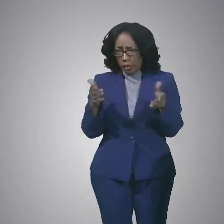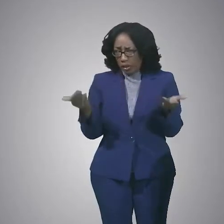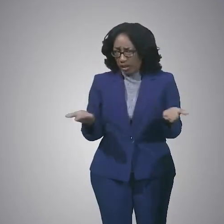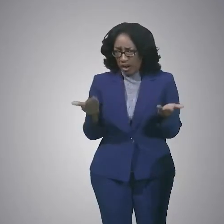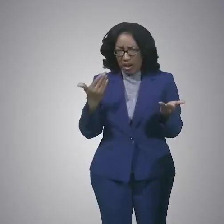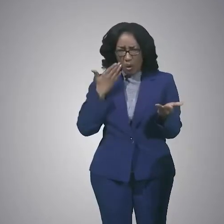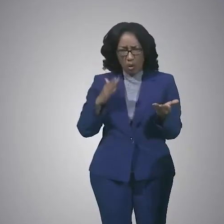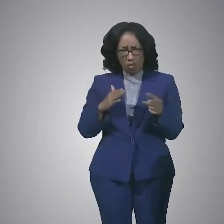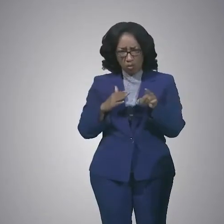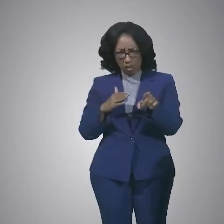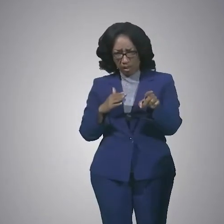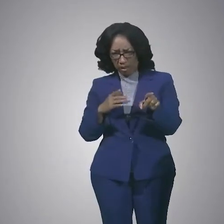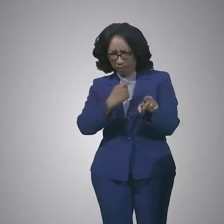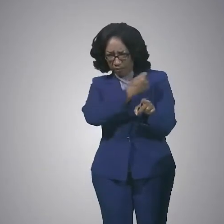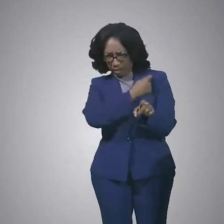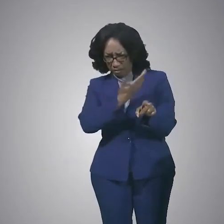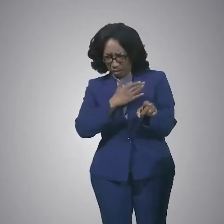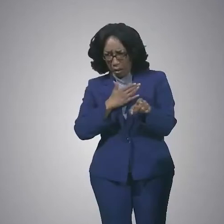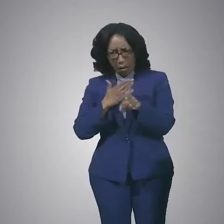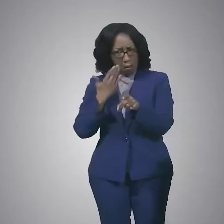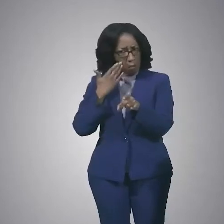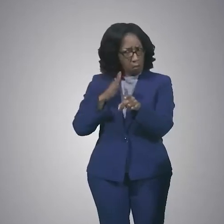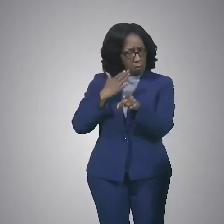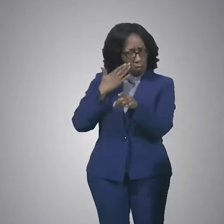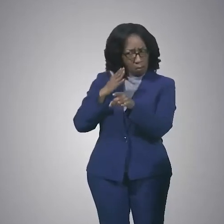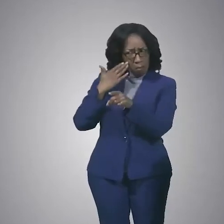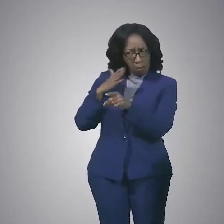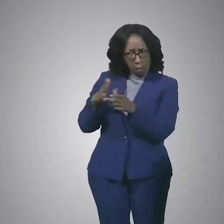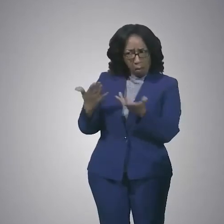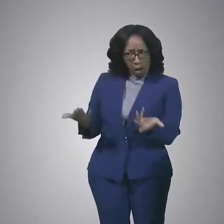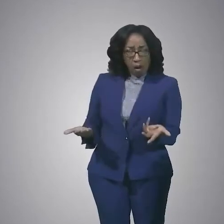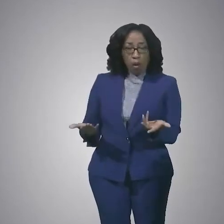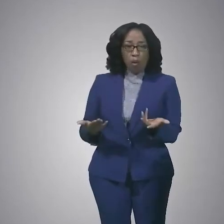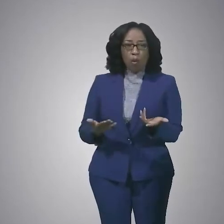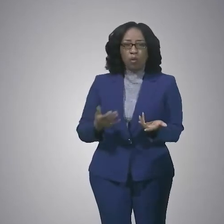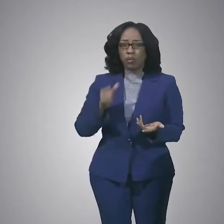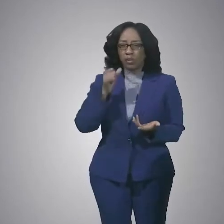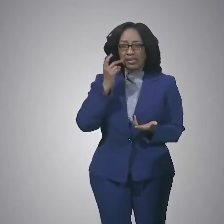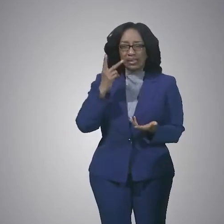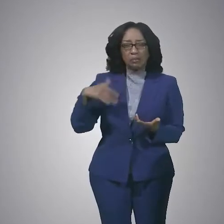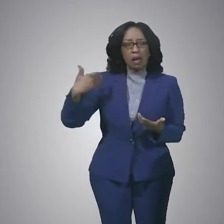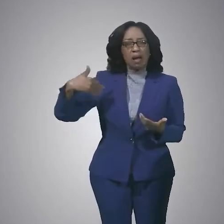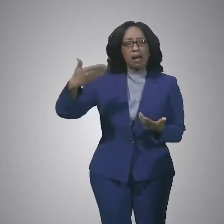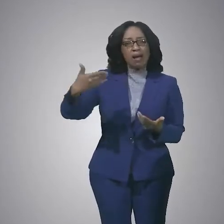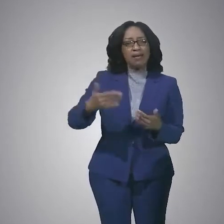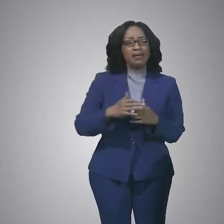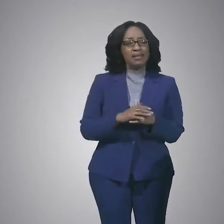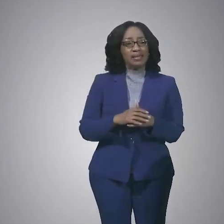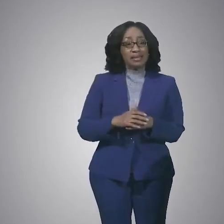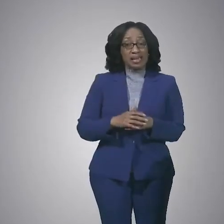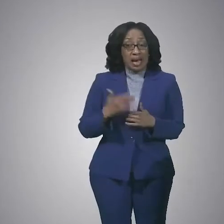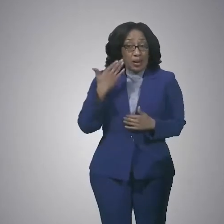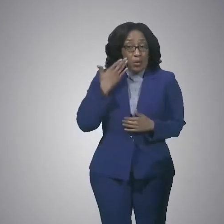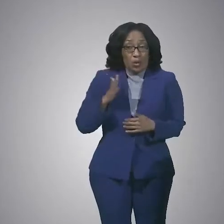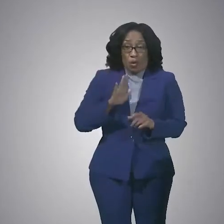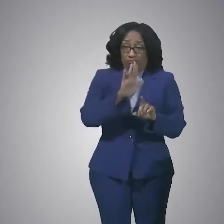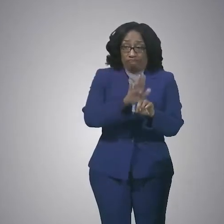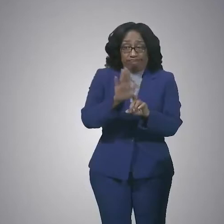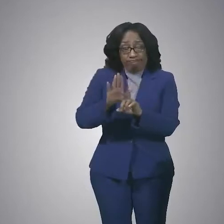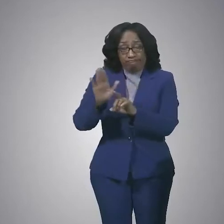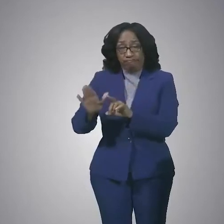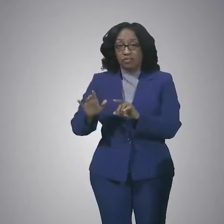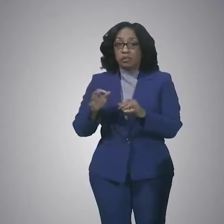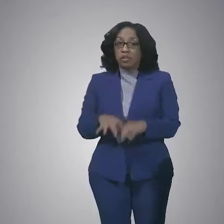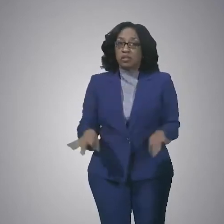the household, if you're going to have family members over that you don't see very often, you want to make sure that if you don't know the status of